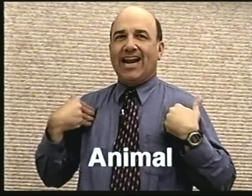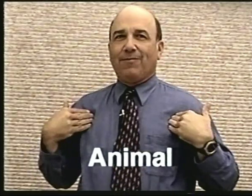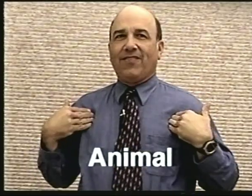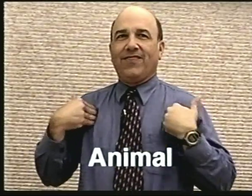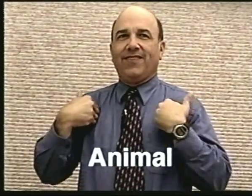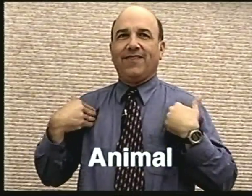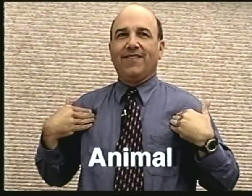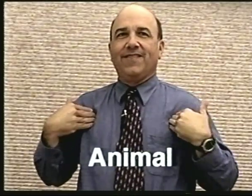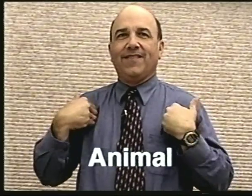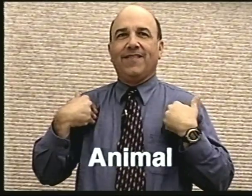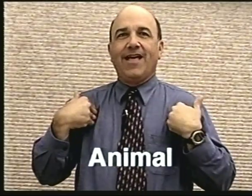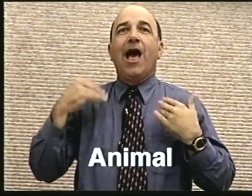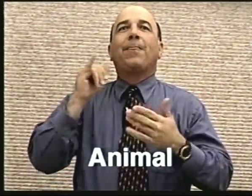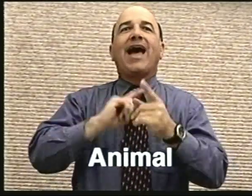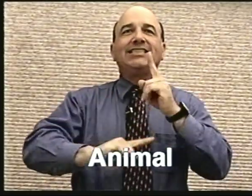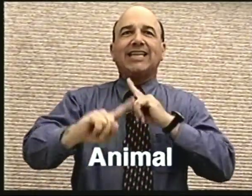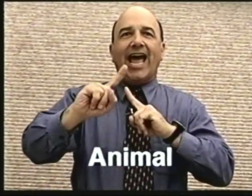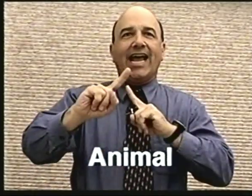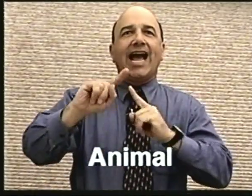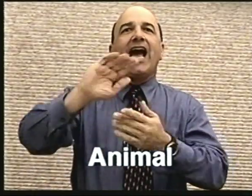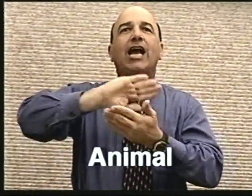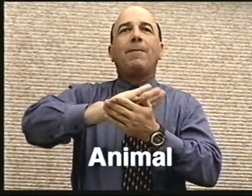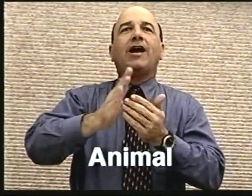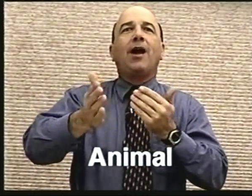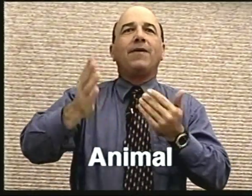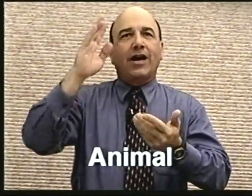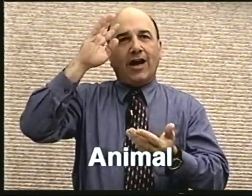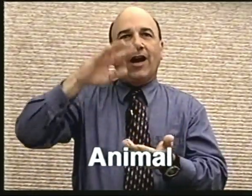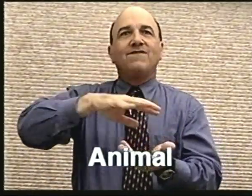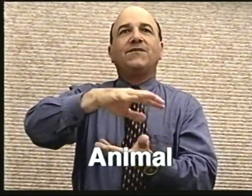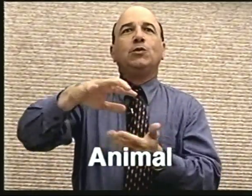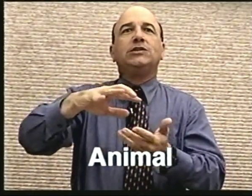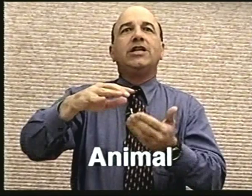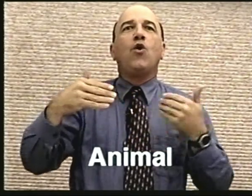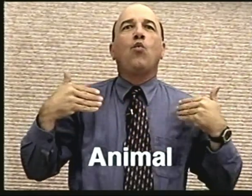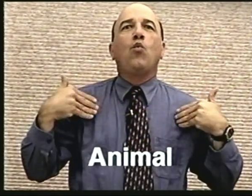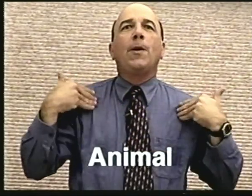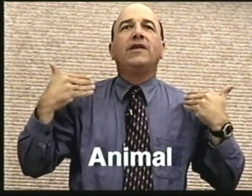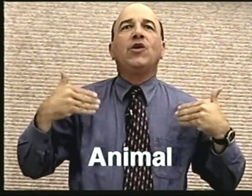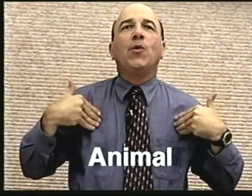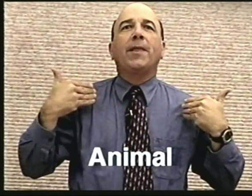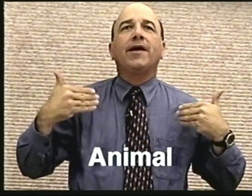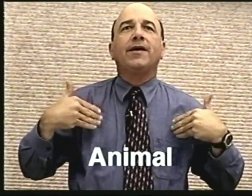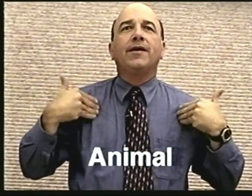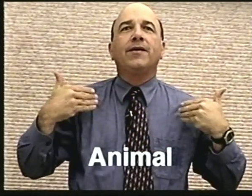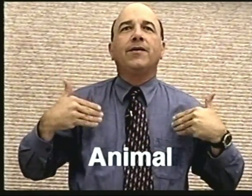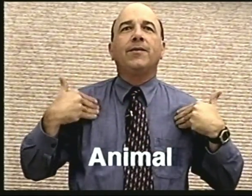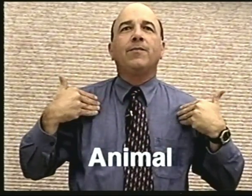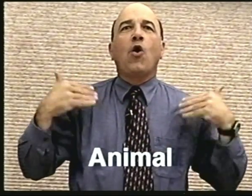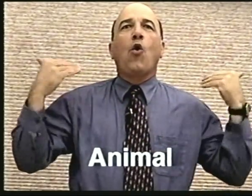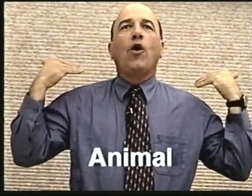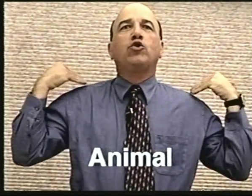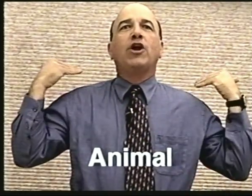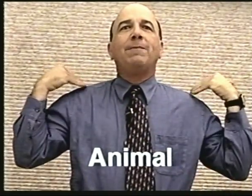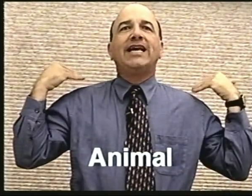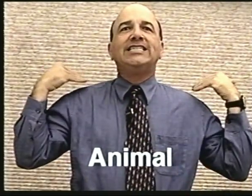animal. That sign can become confusing with youth or